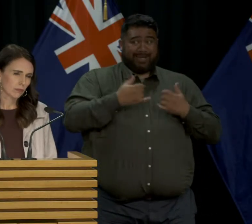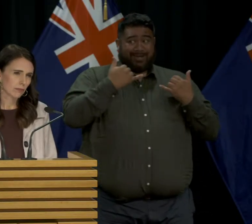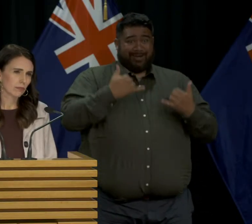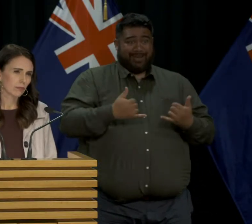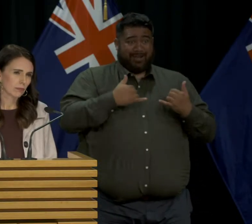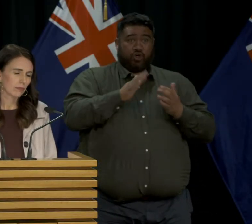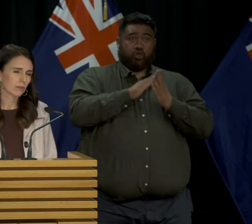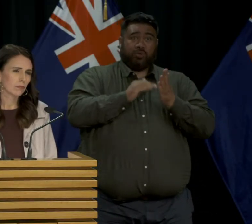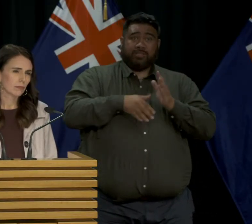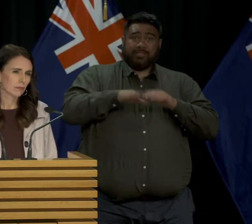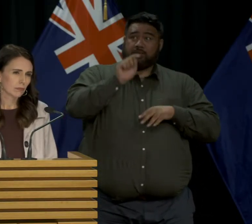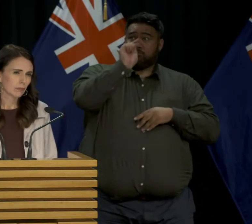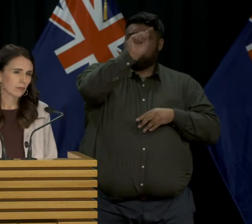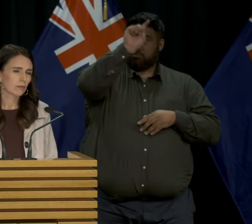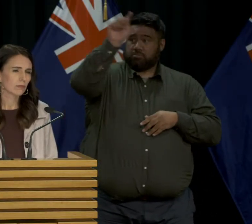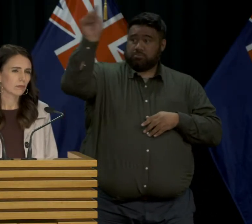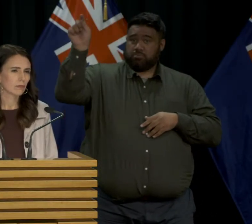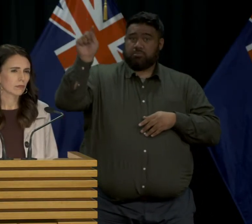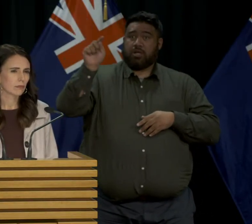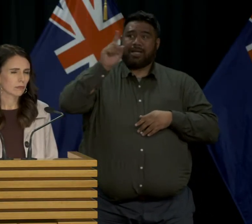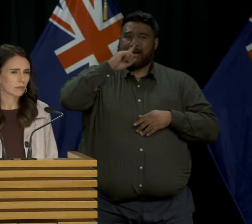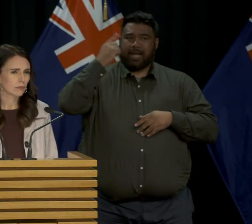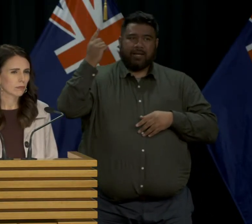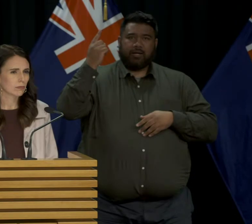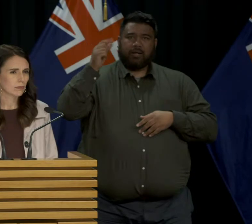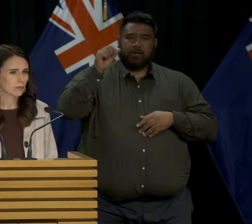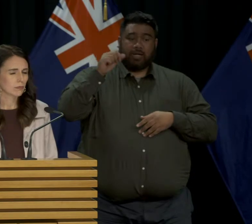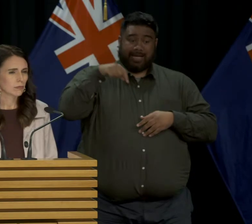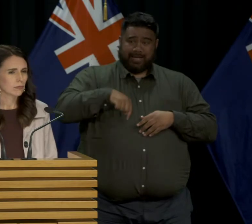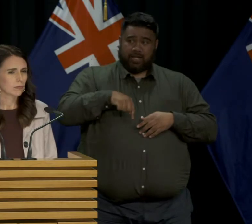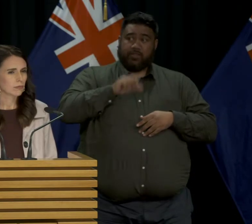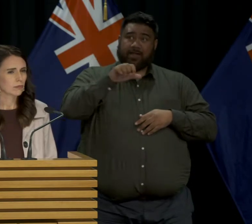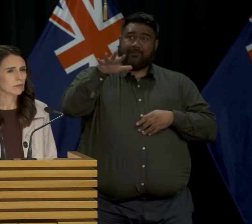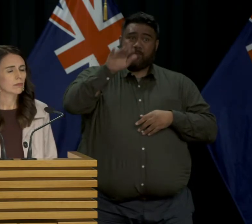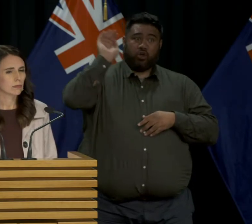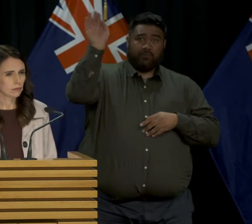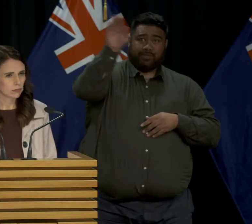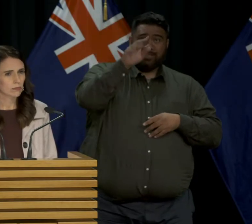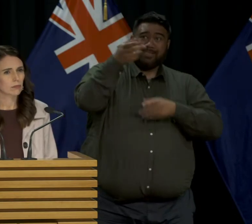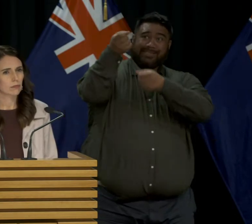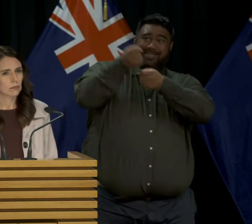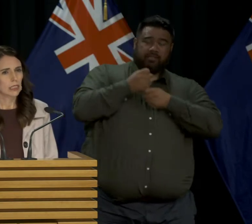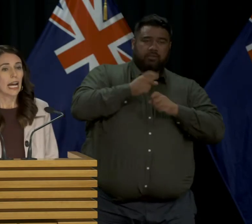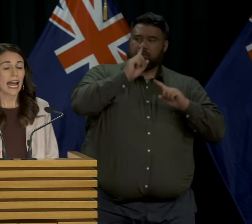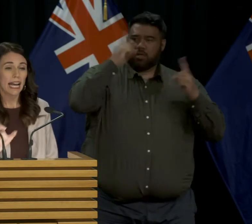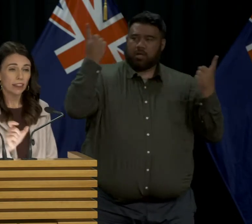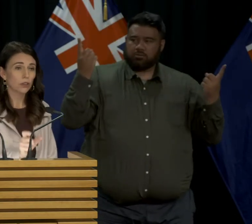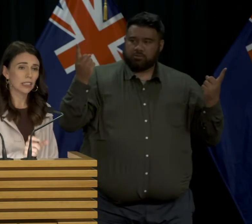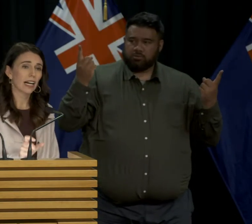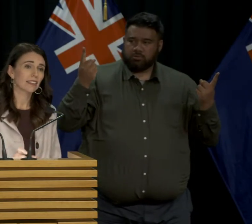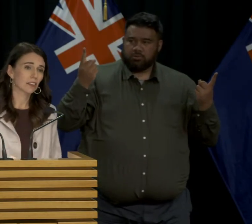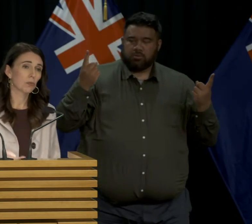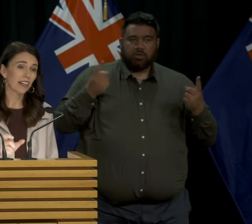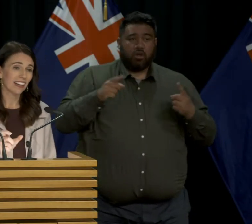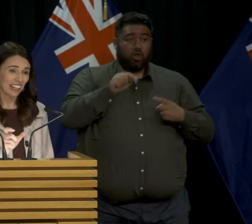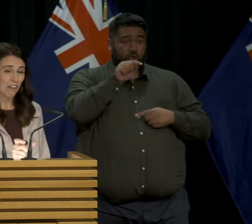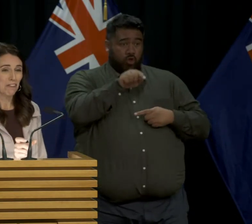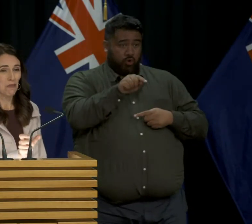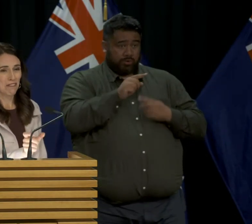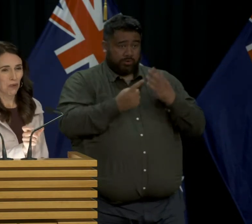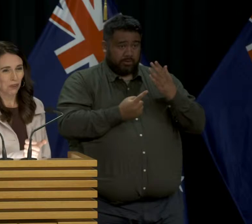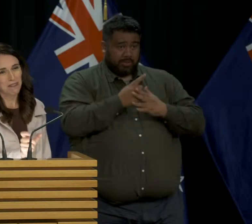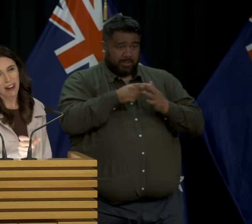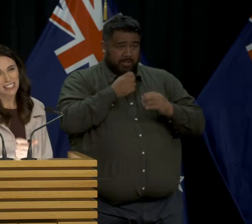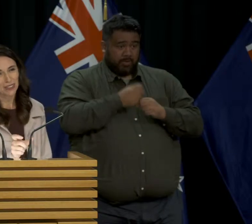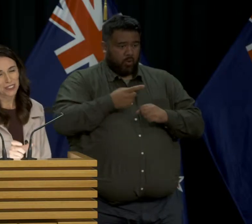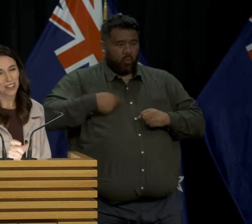are New Zealand citizens or residents who can't get their families in from overseas. And those are cases where, in our